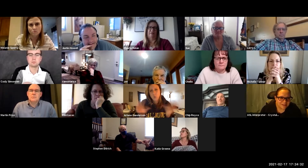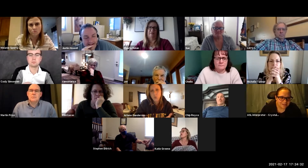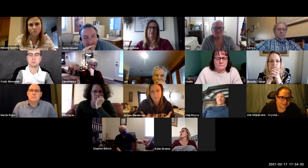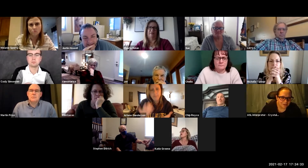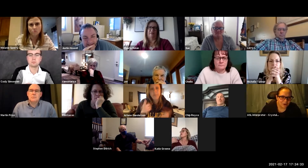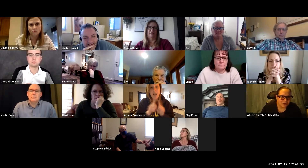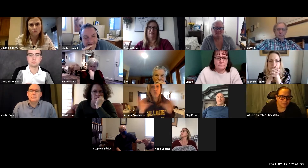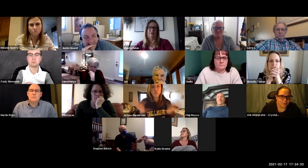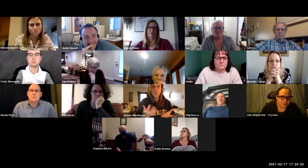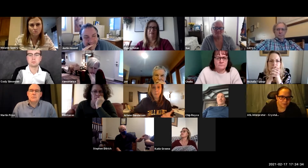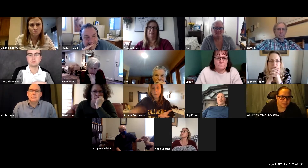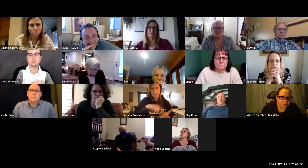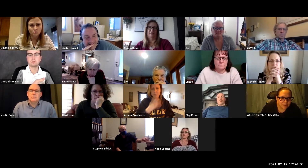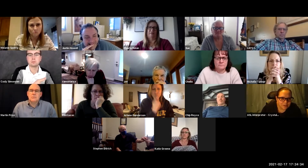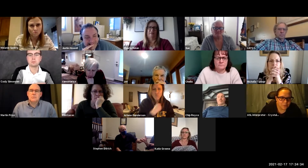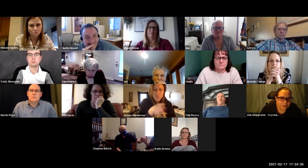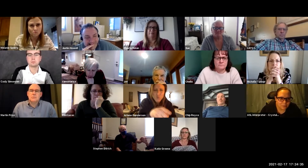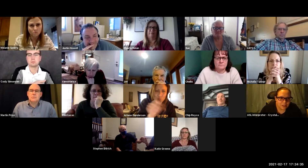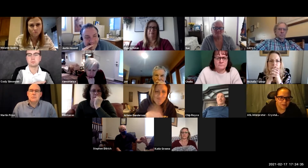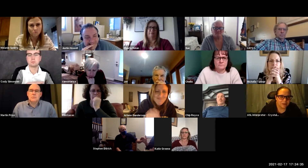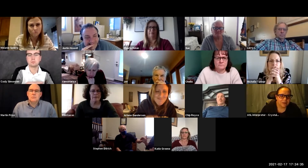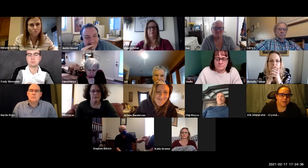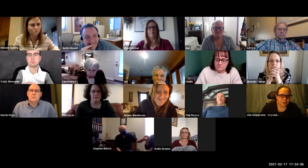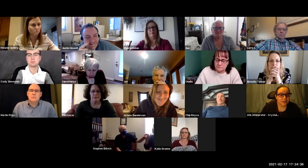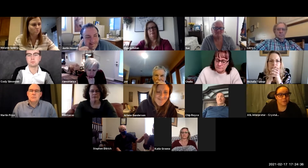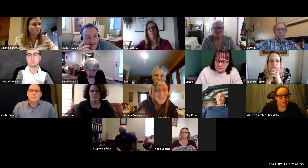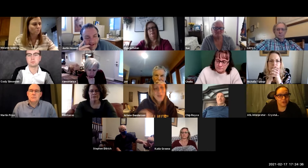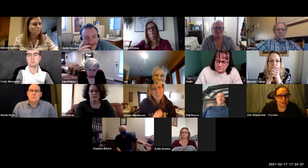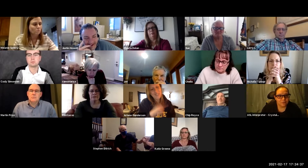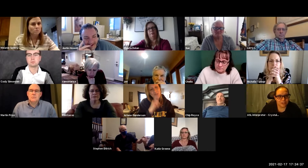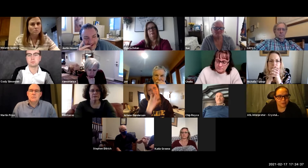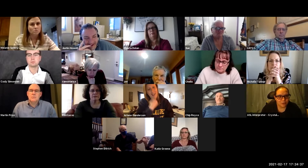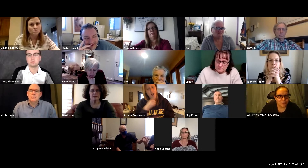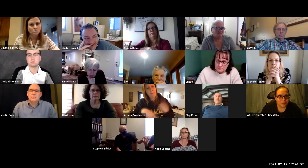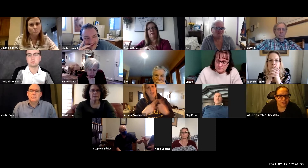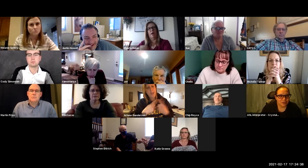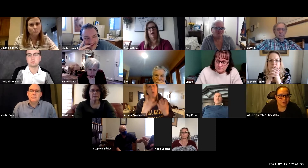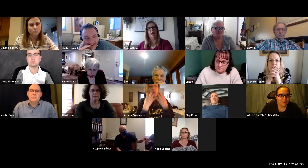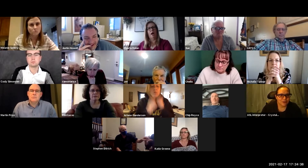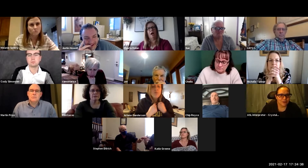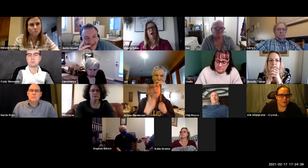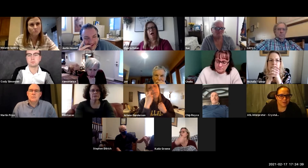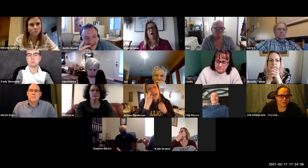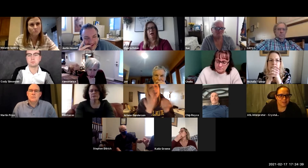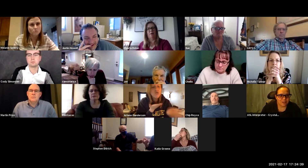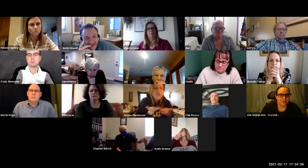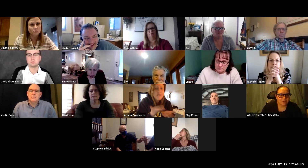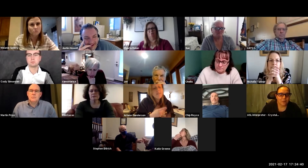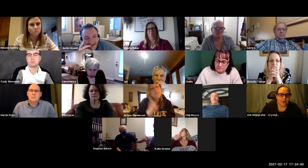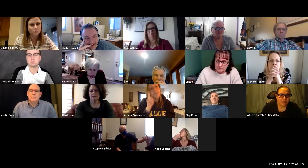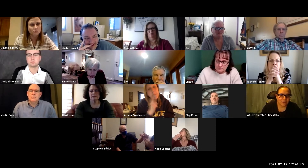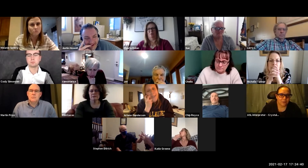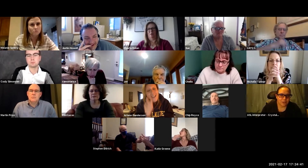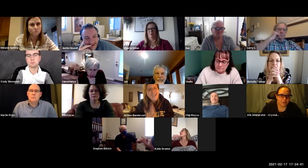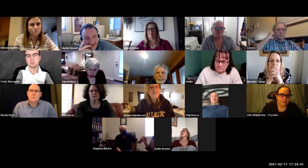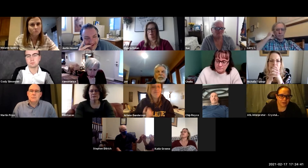made things kind of uncomfortable for some people, and so we've been trying to reach out more and make sure that we talk to you. But I